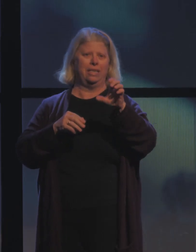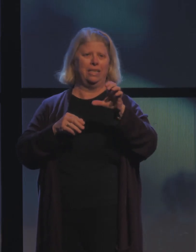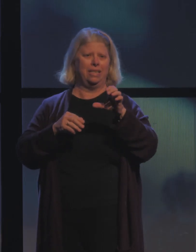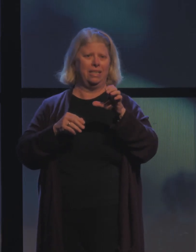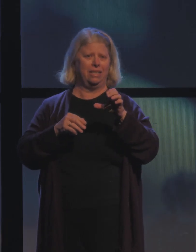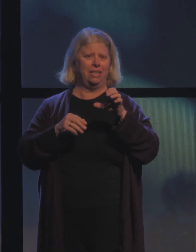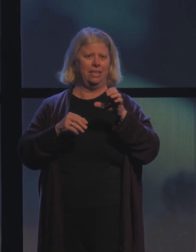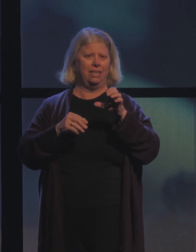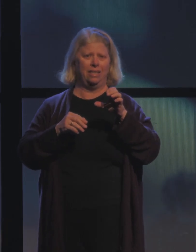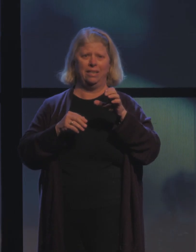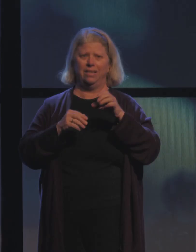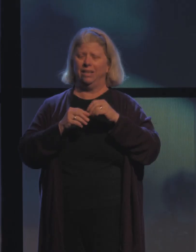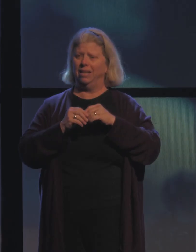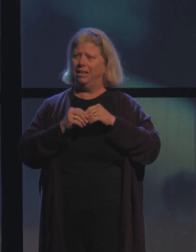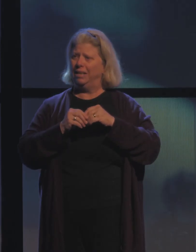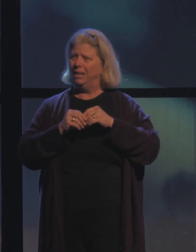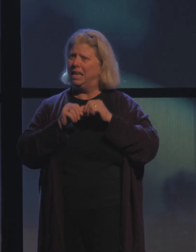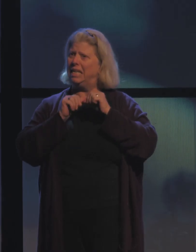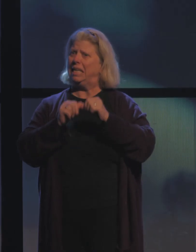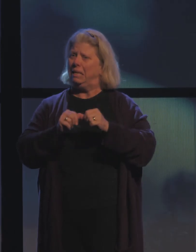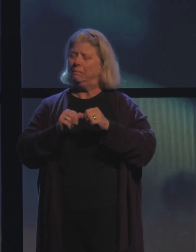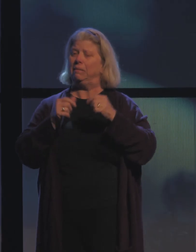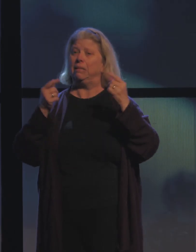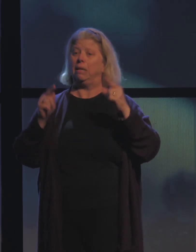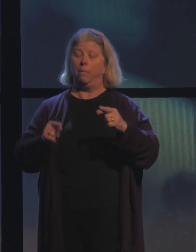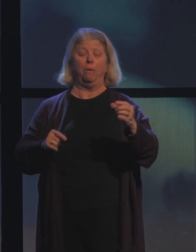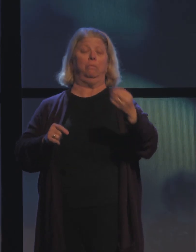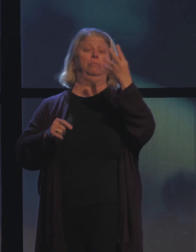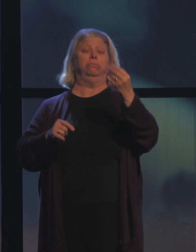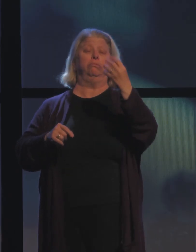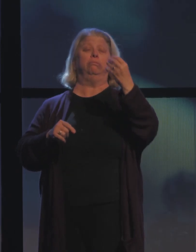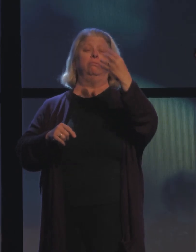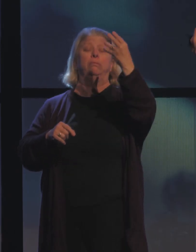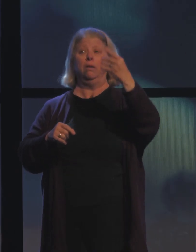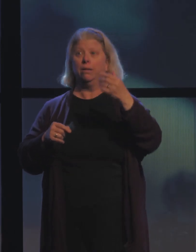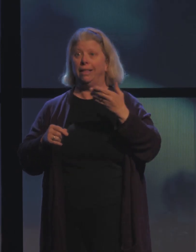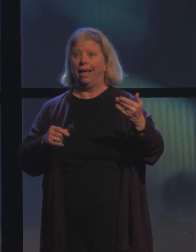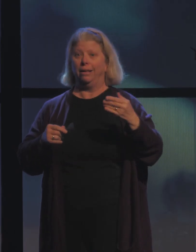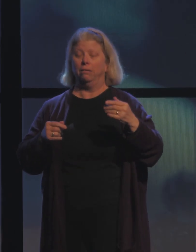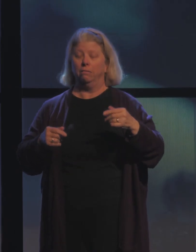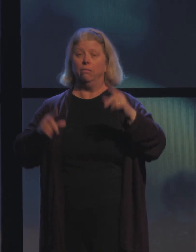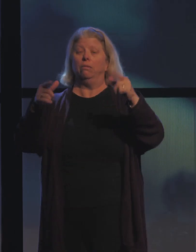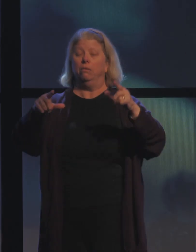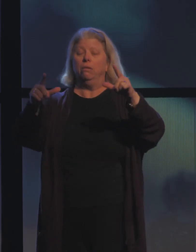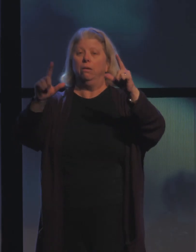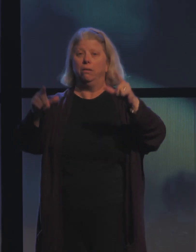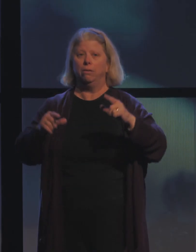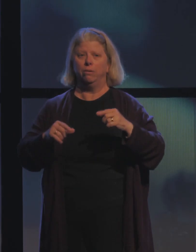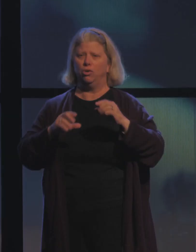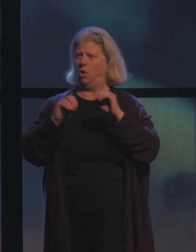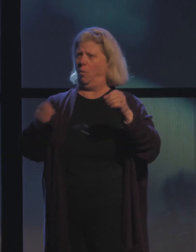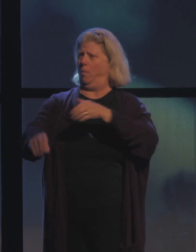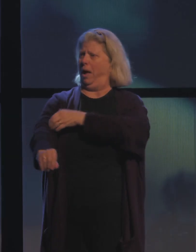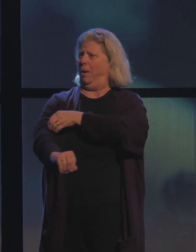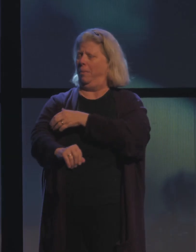just keeps coming. It just is these things that we had no power